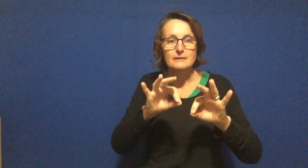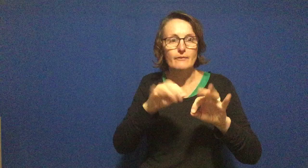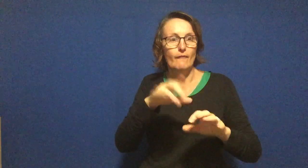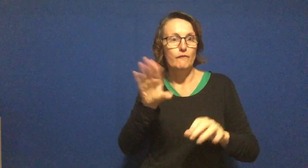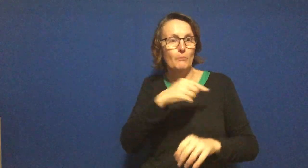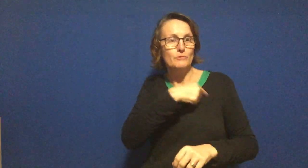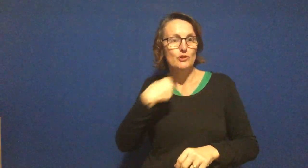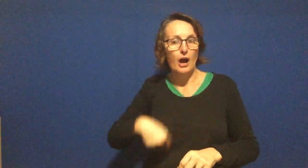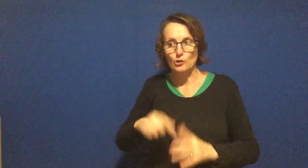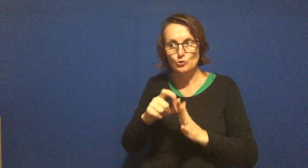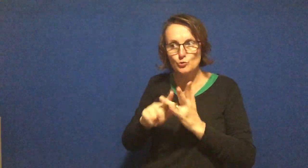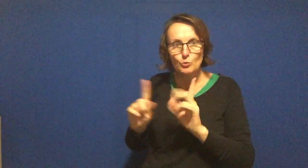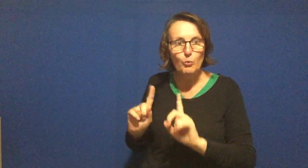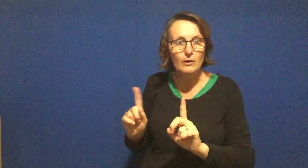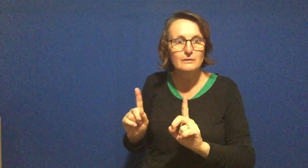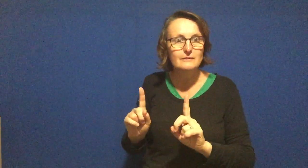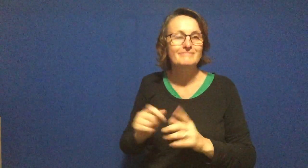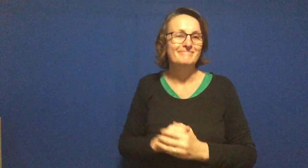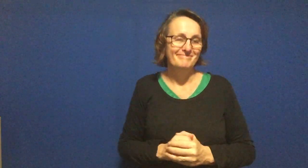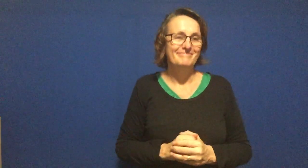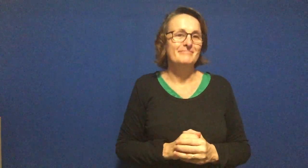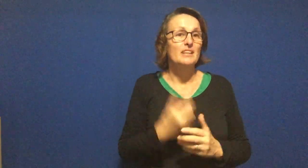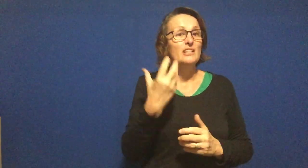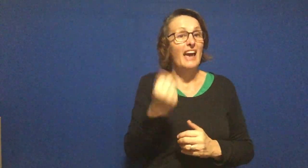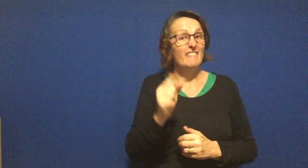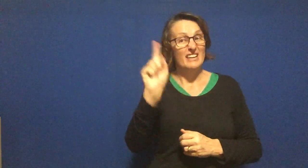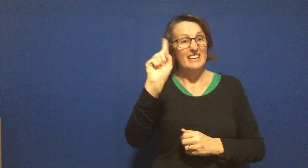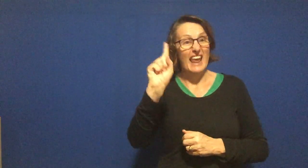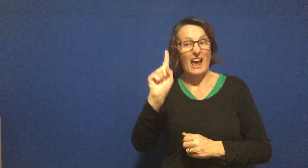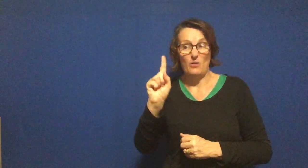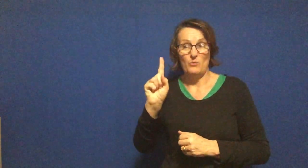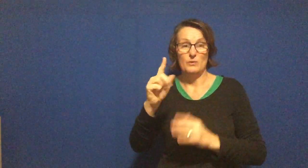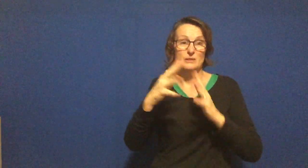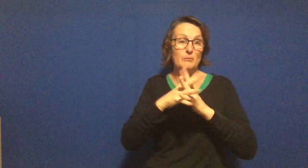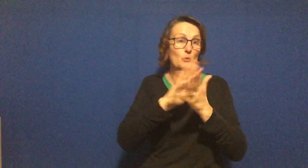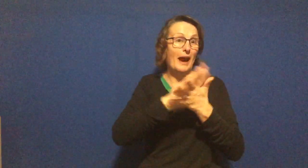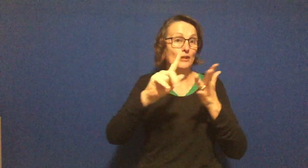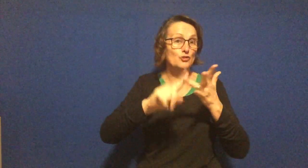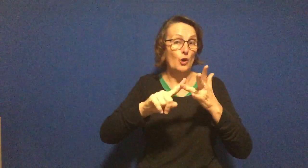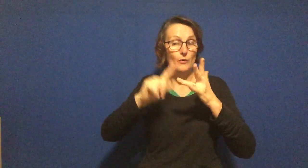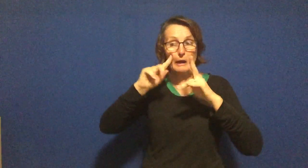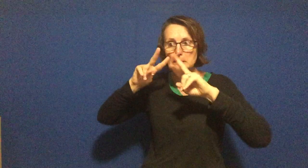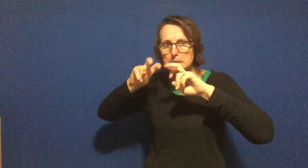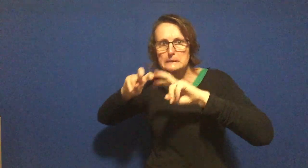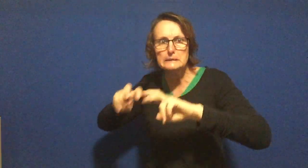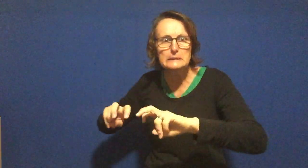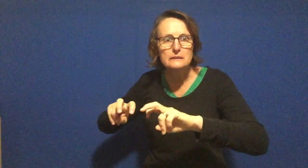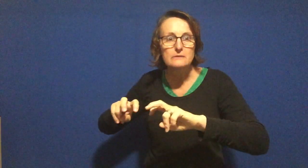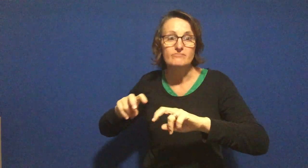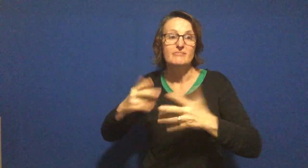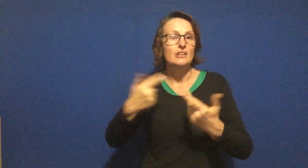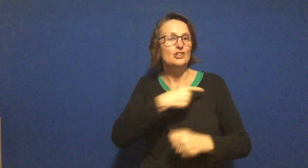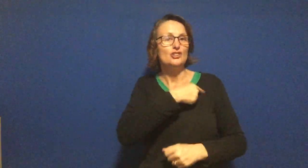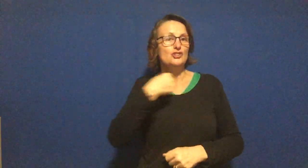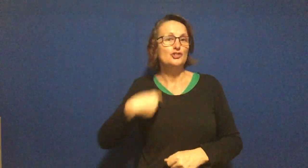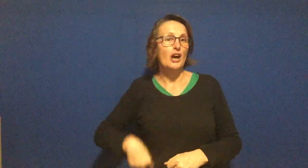The so-called independent inquiry that's going on, run by WHO, turns out the Chinese are actually not going to